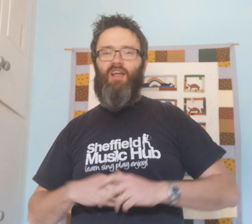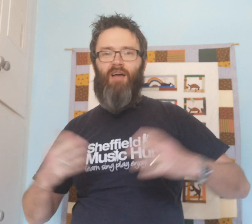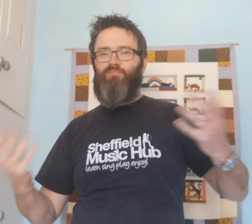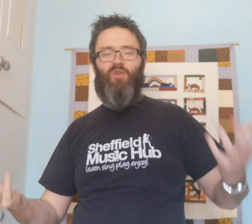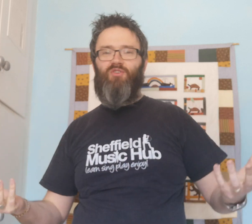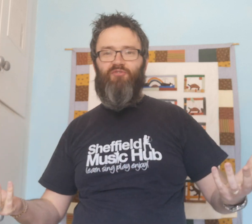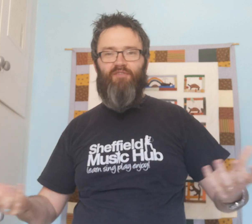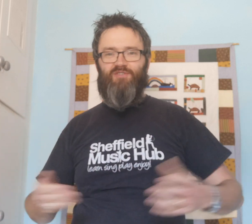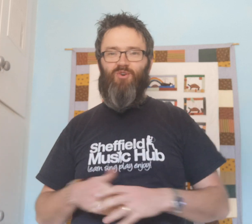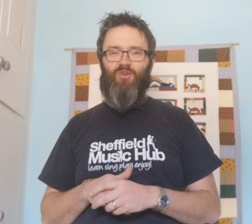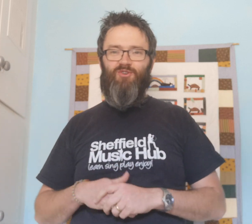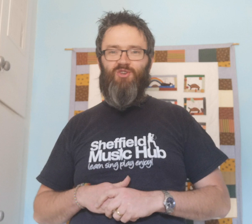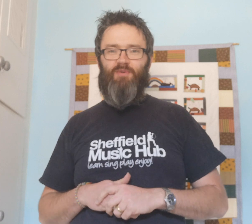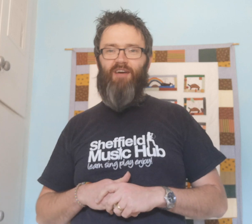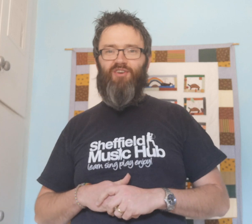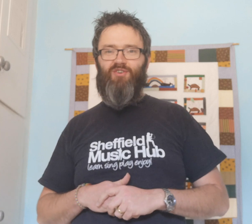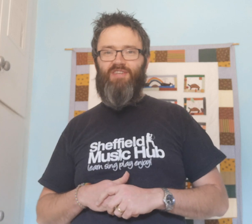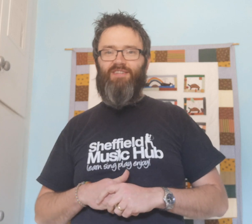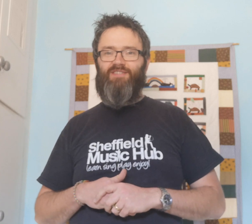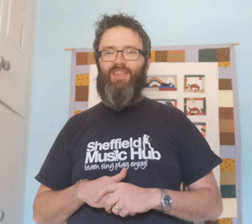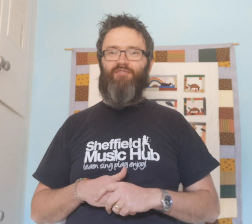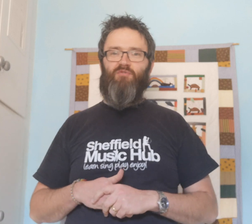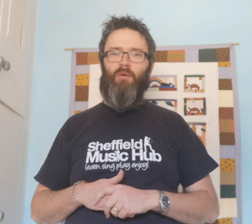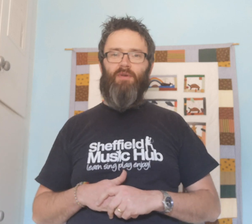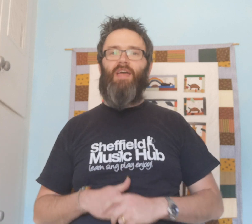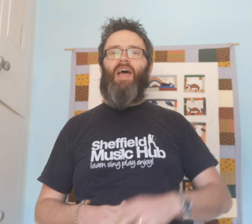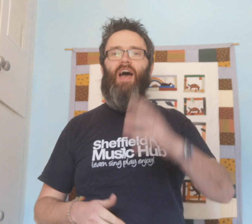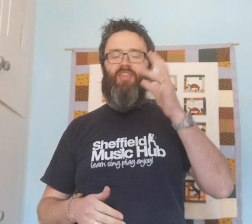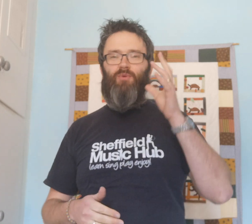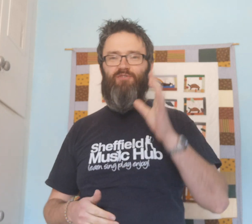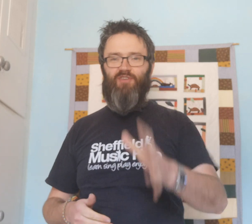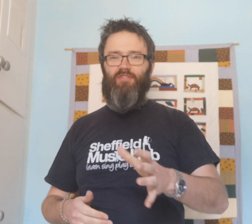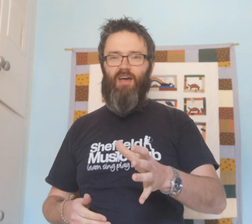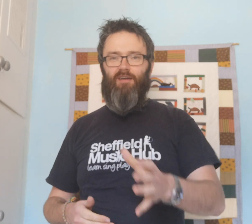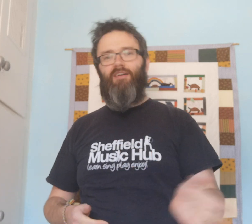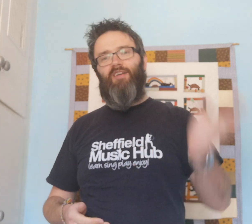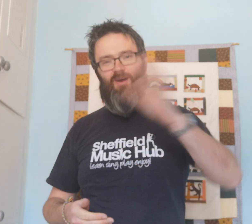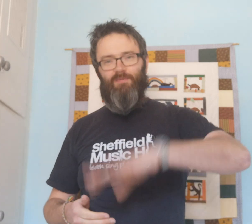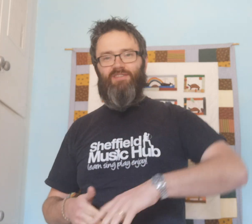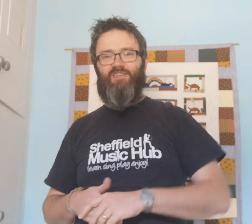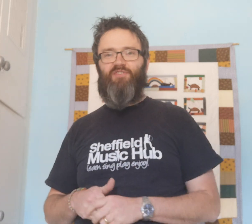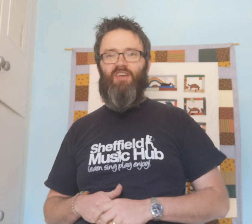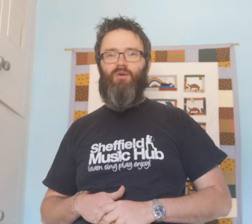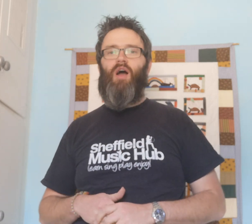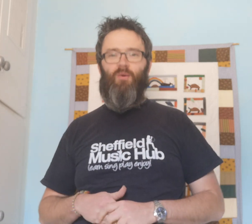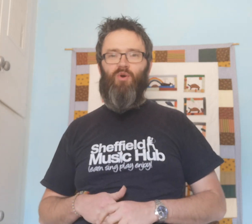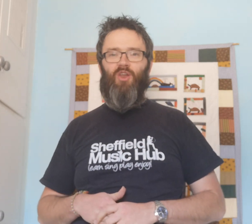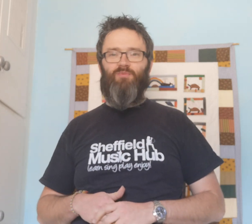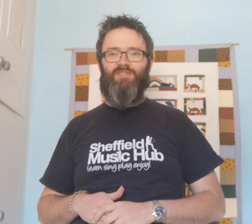put on your favourite song on YouTube and have a good dance to that for a moment. And then when you've done that, come back to this video and we'll get on with step